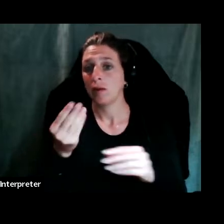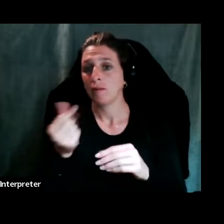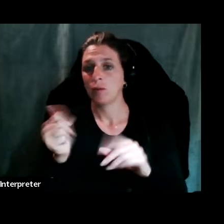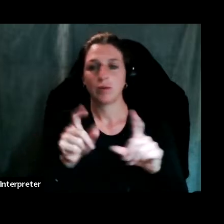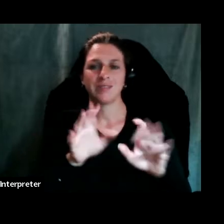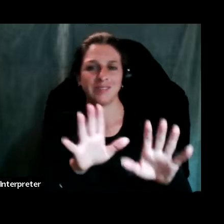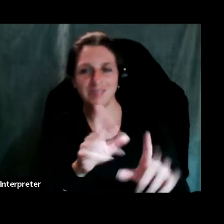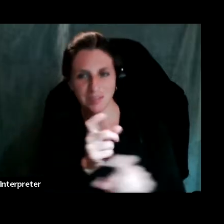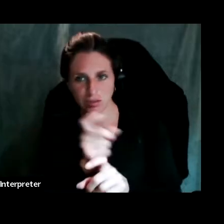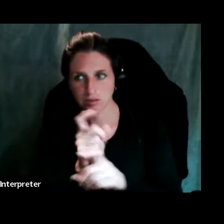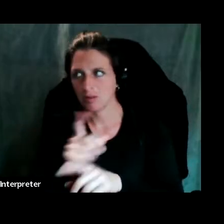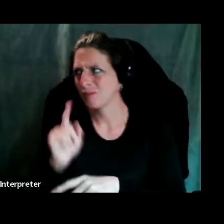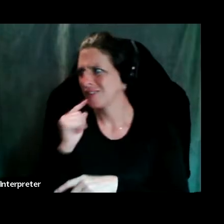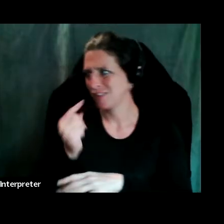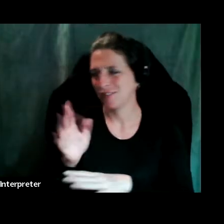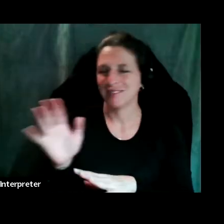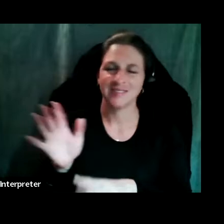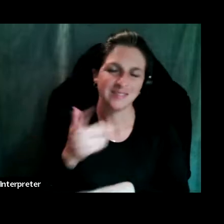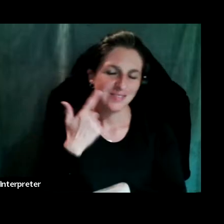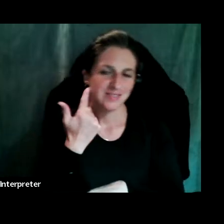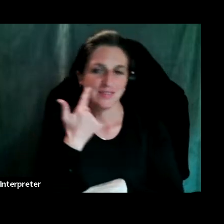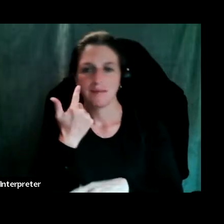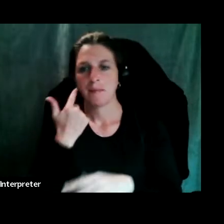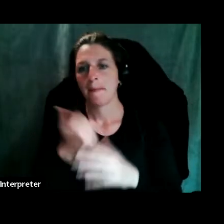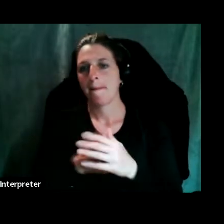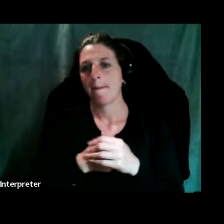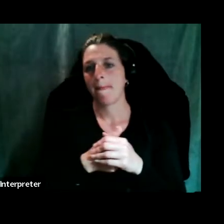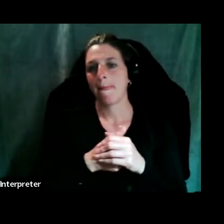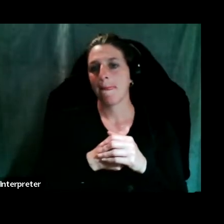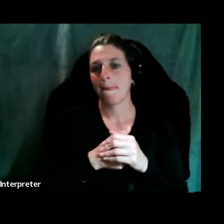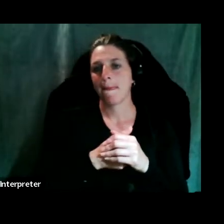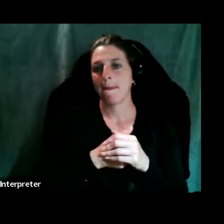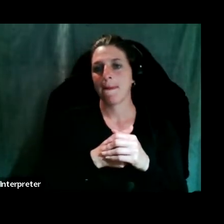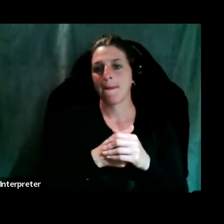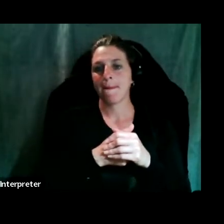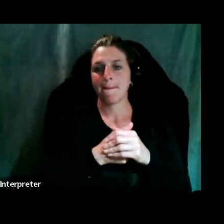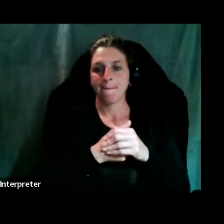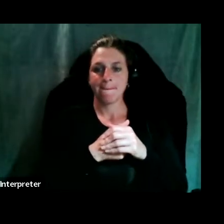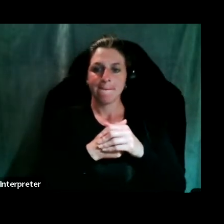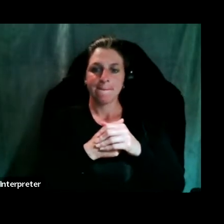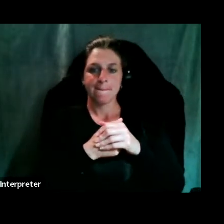kidding. Are you serious? Kill you.